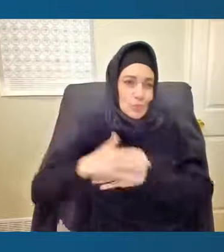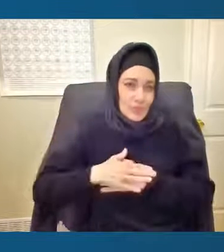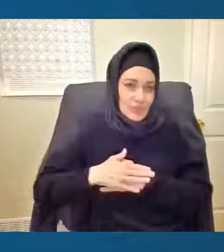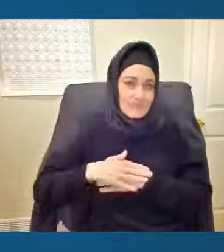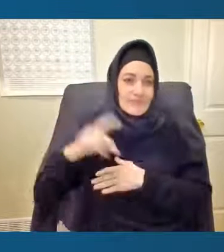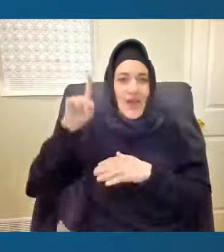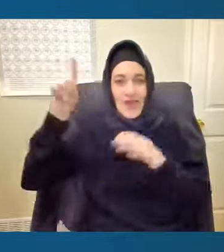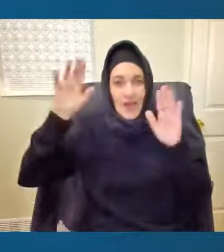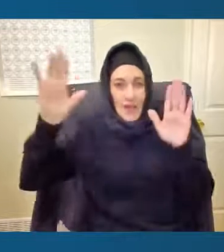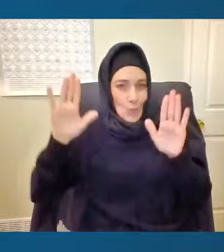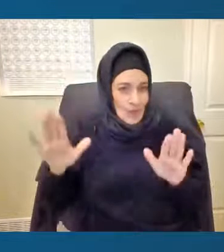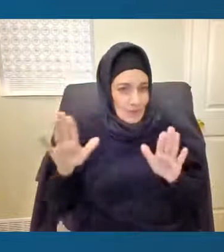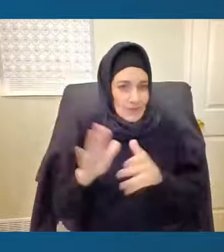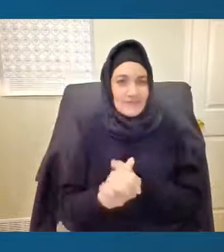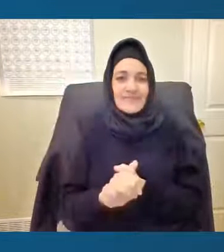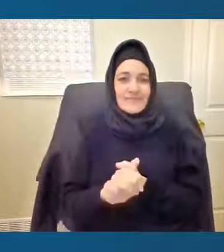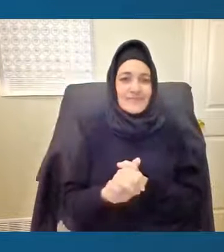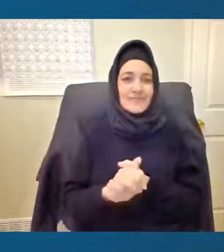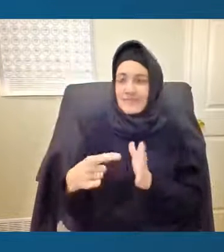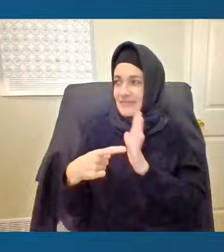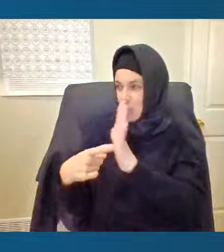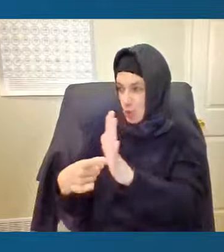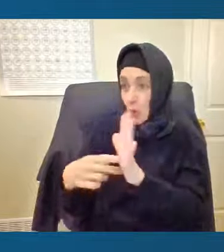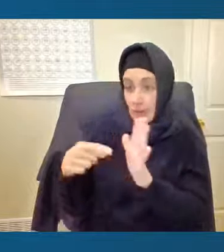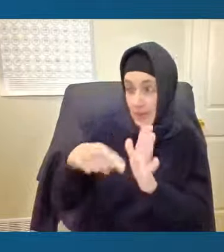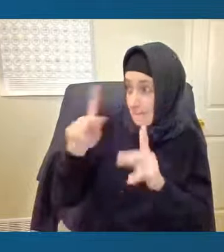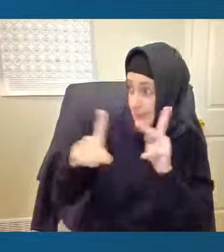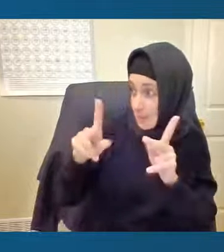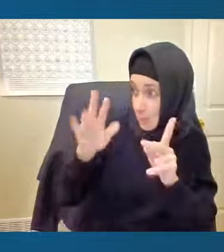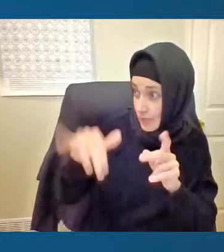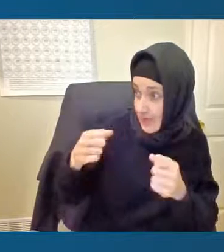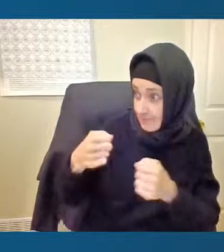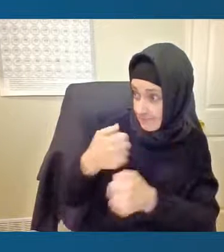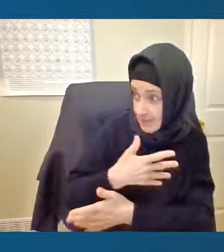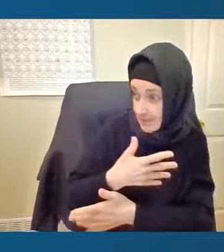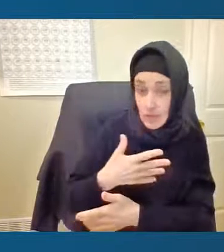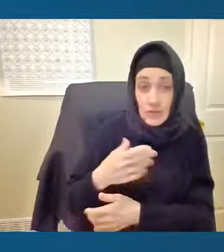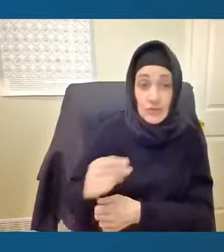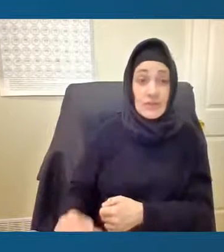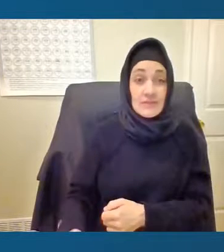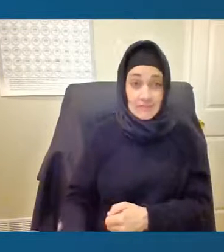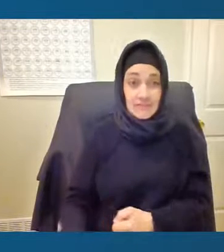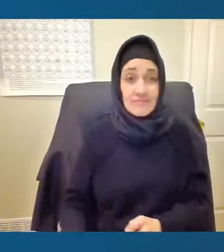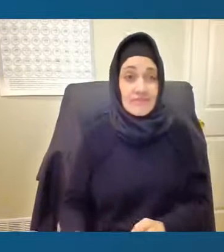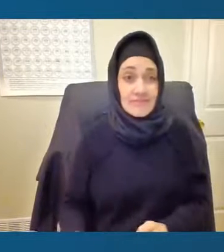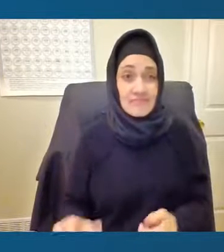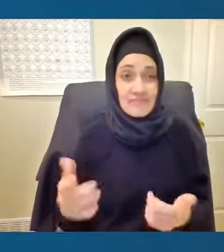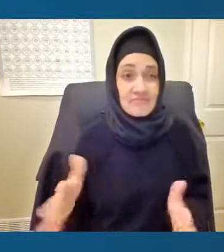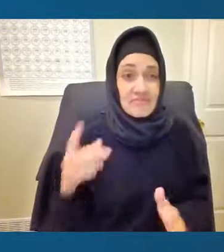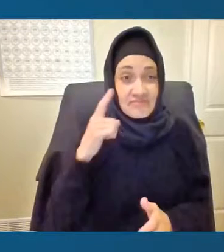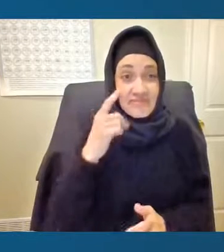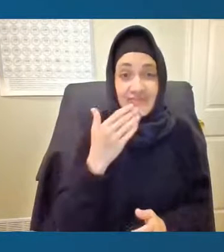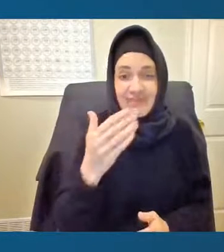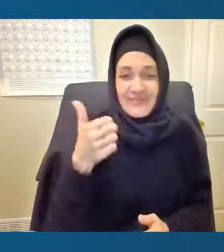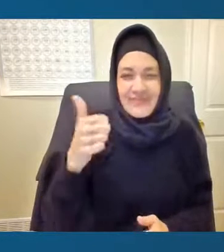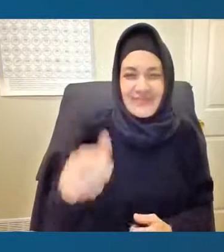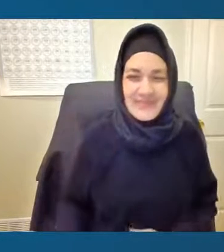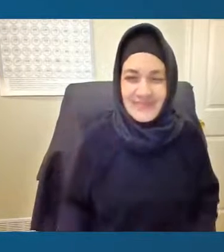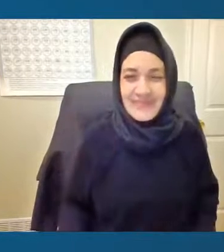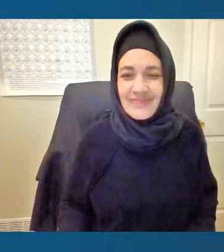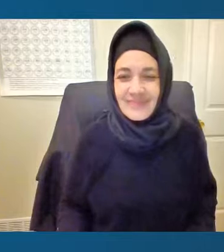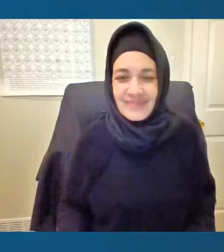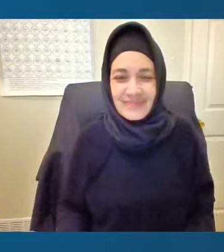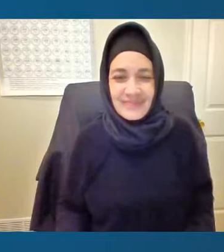humility. Wal khaifuna, those with fear. Wal dhakiruna, and those of remembrance of Allah.